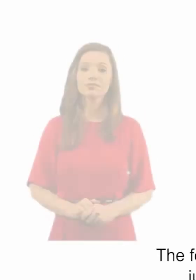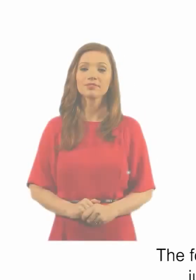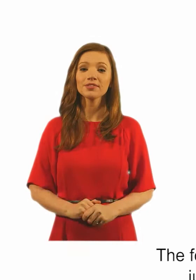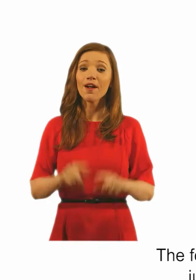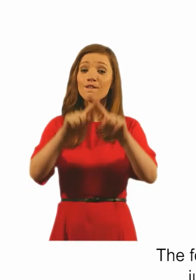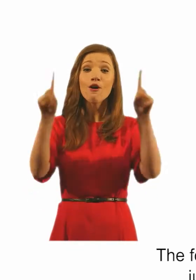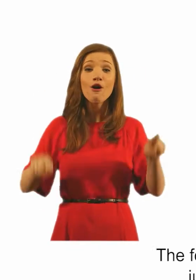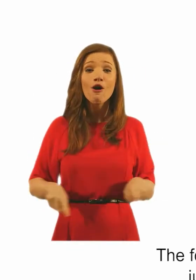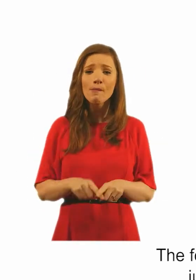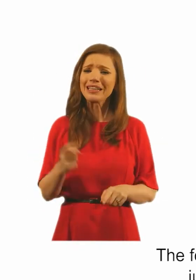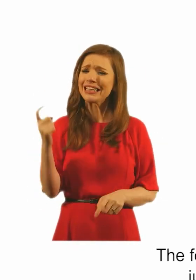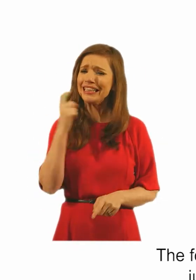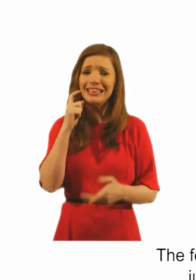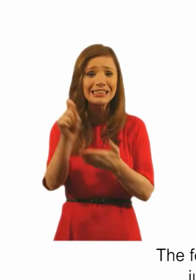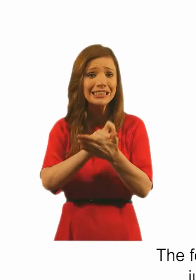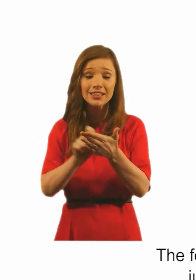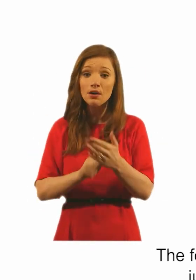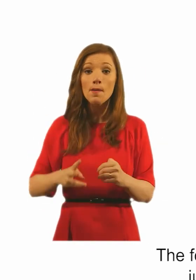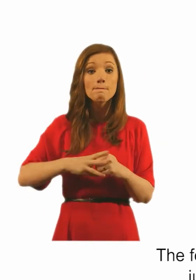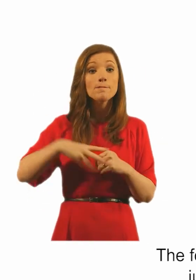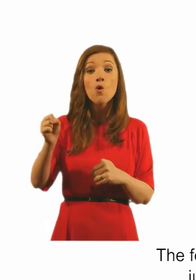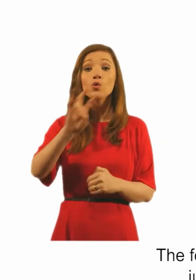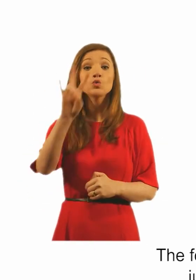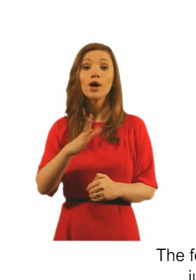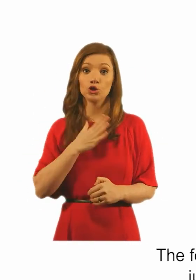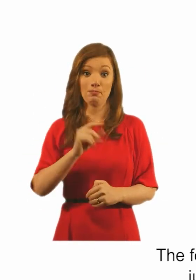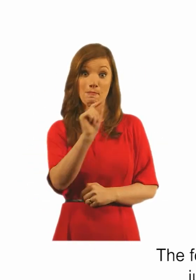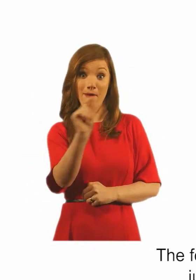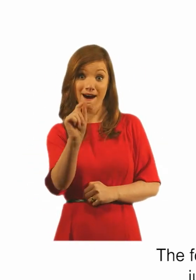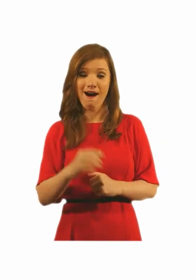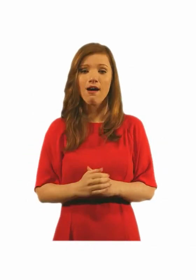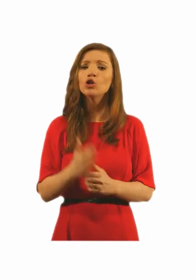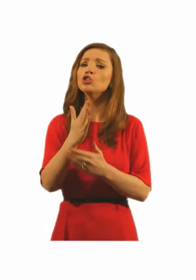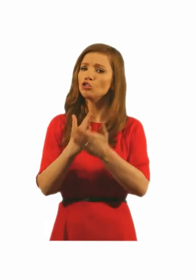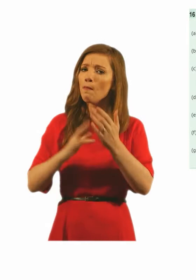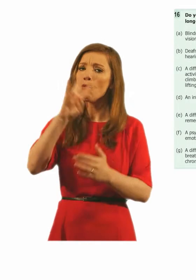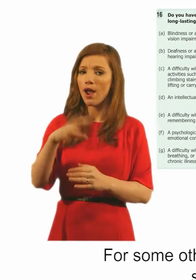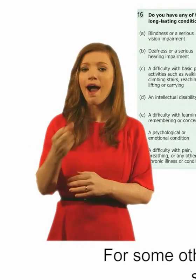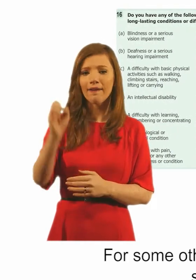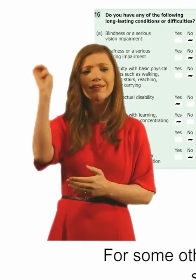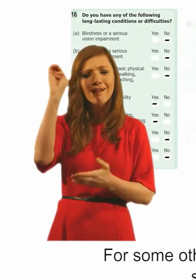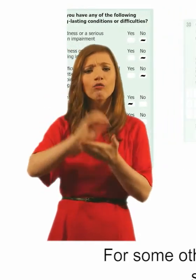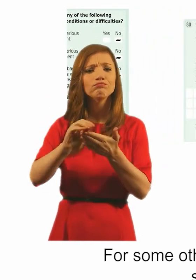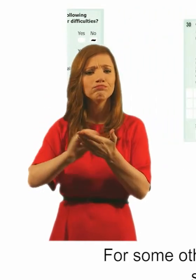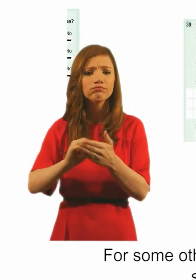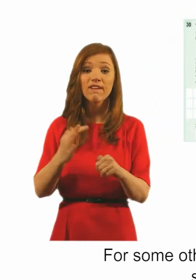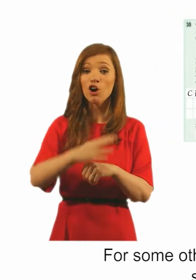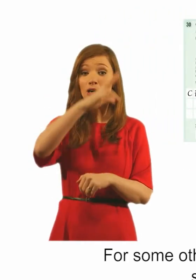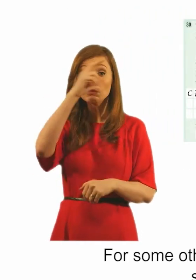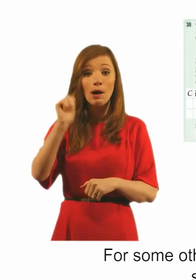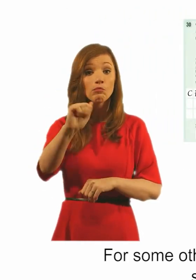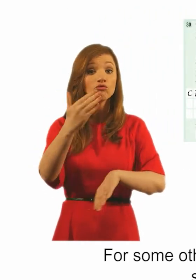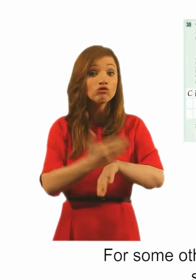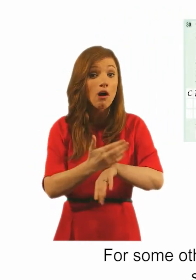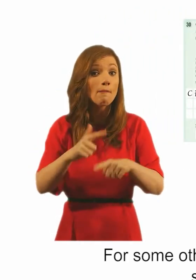The form is easy to complete, and most questions just need a mark in the box to answer. For some other questions, you will have